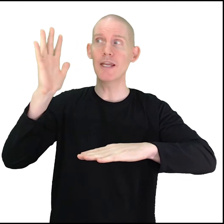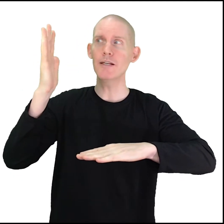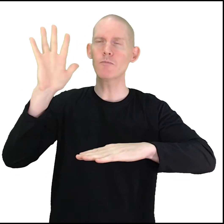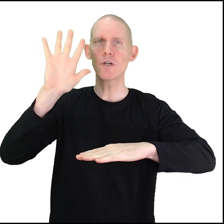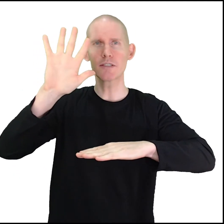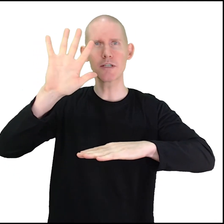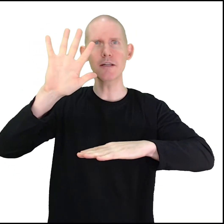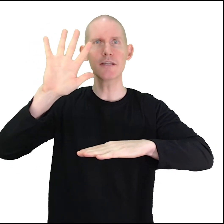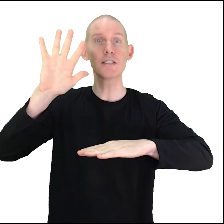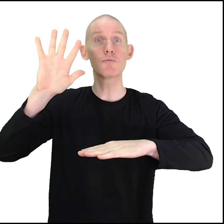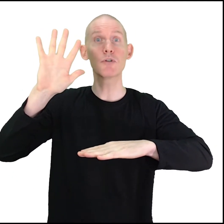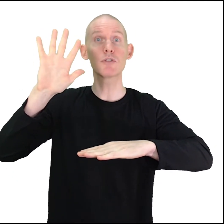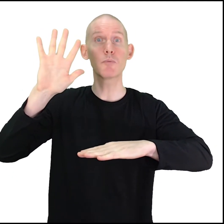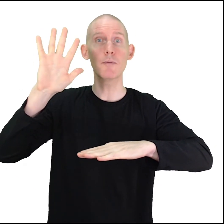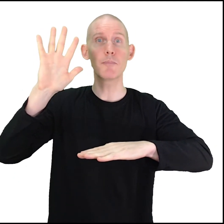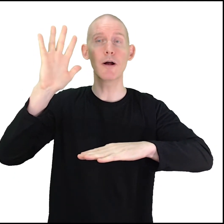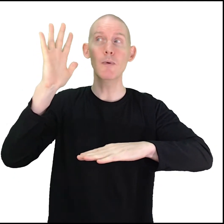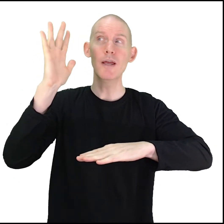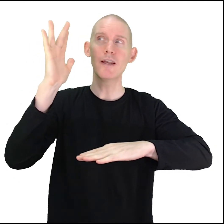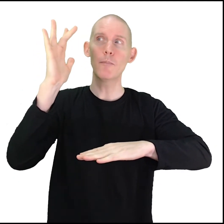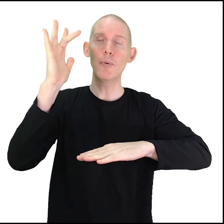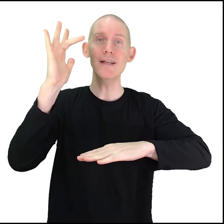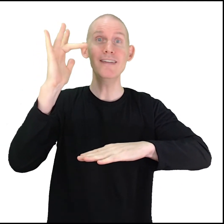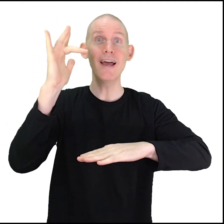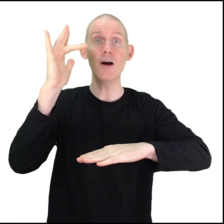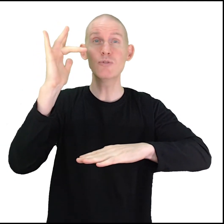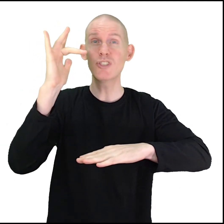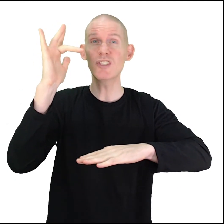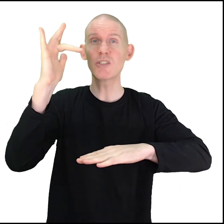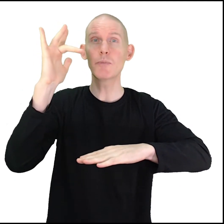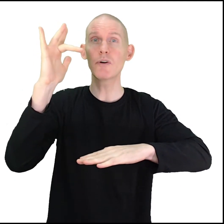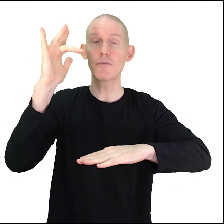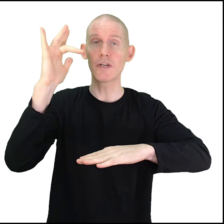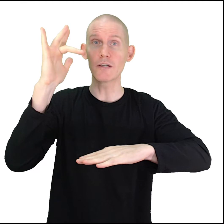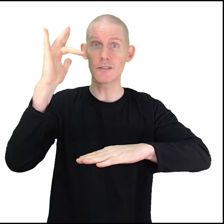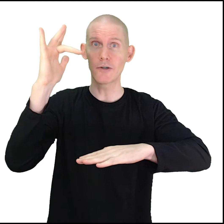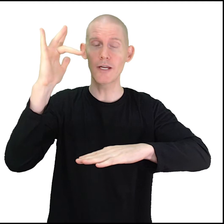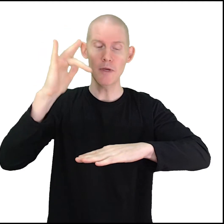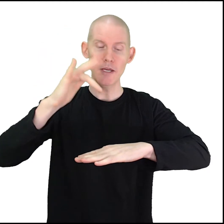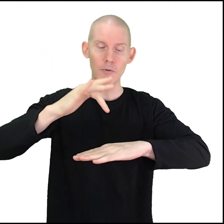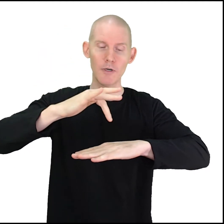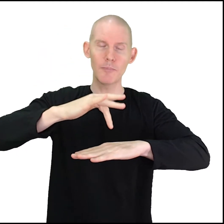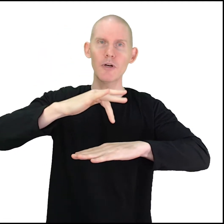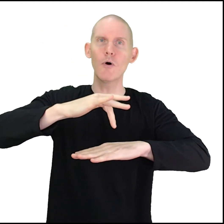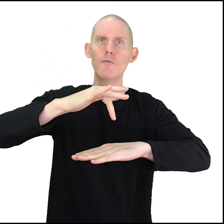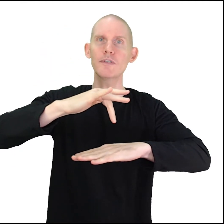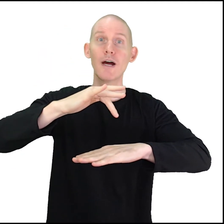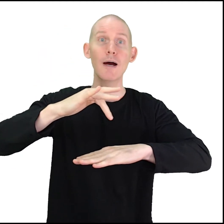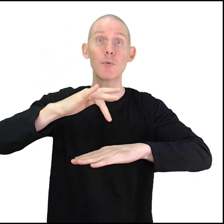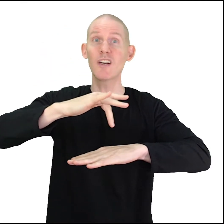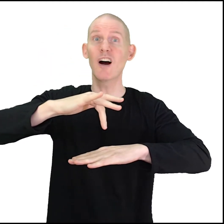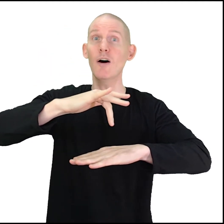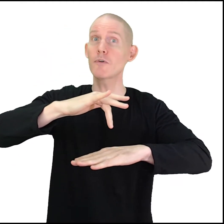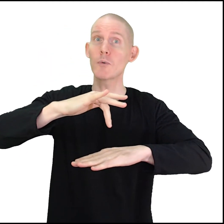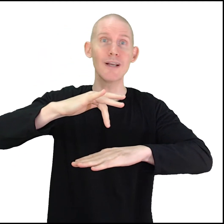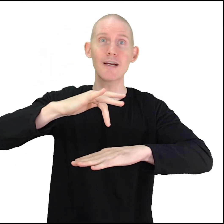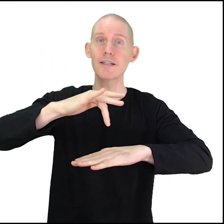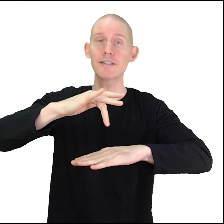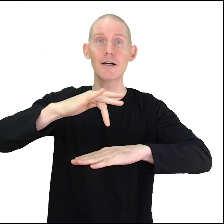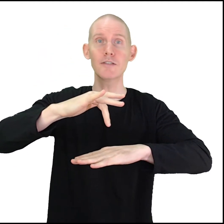going to start like this, fingers spread apart. Now bend down just your middle finger, okay? We're going to put it over top. We're going to hover. We're not going to touch. And